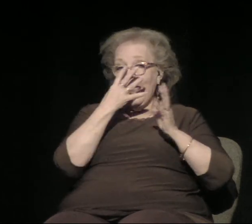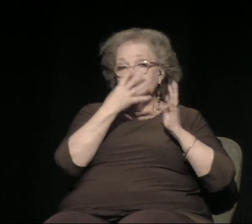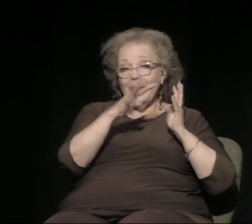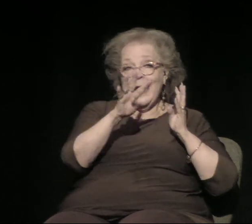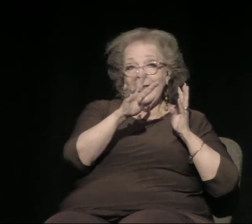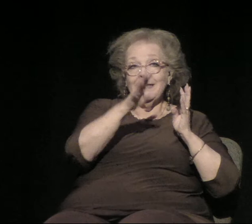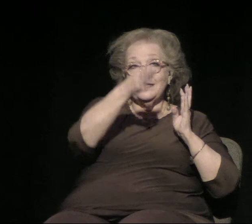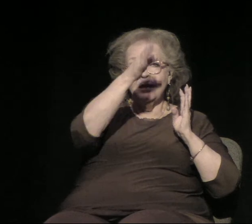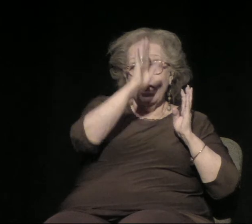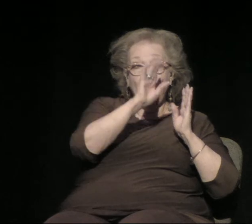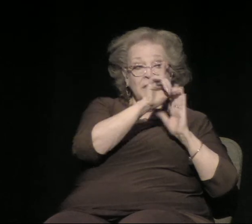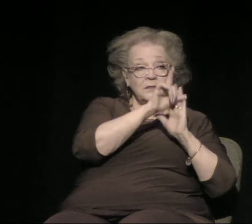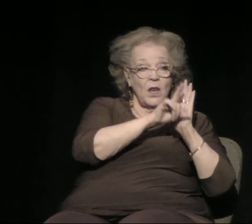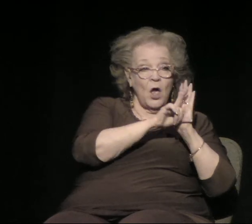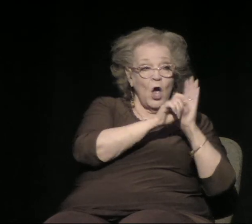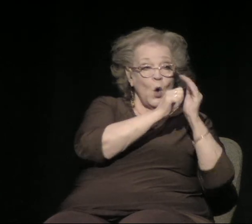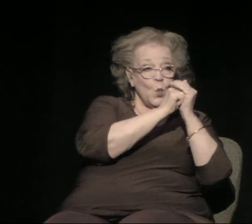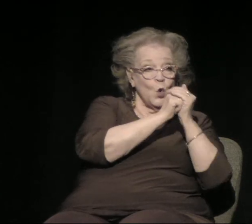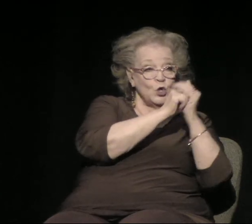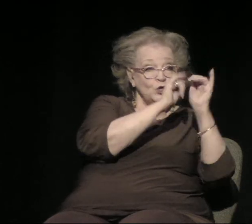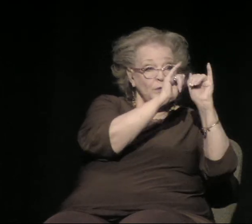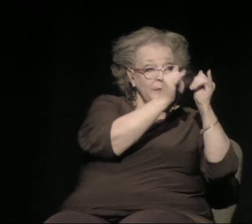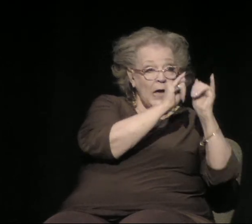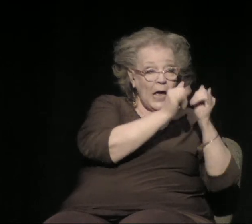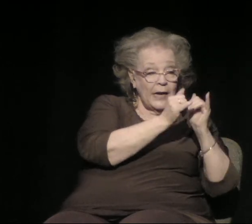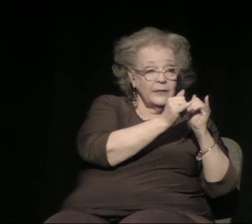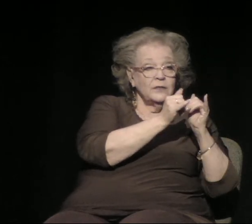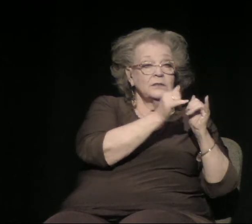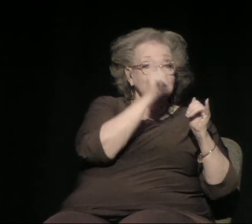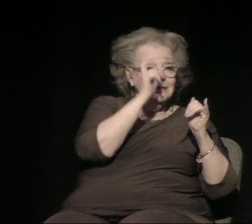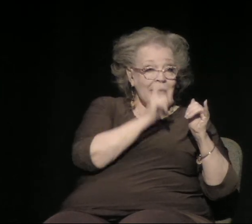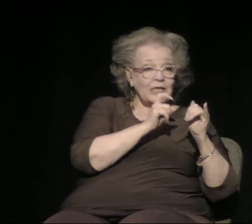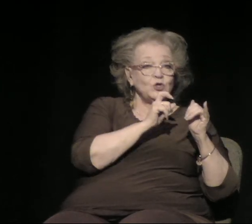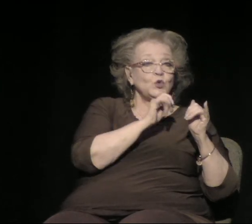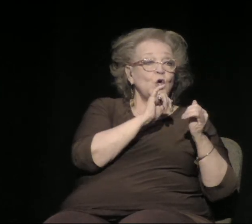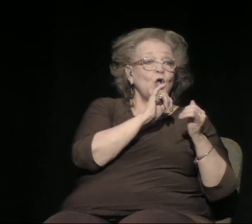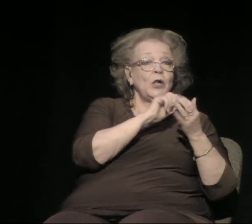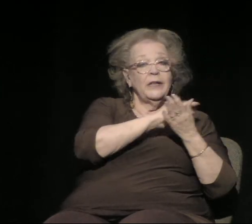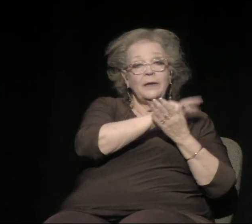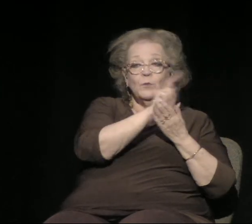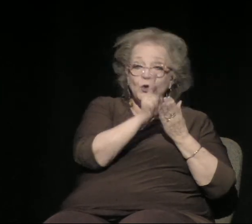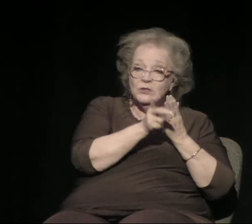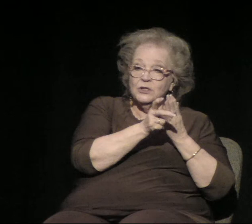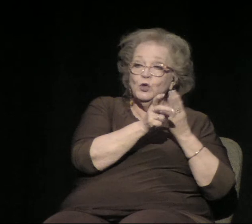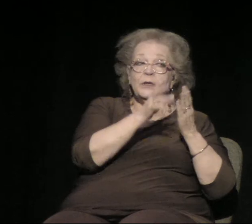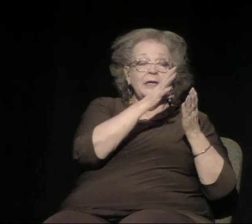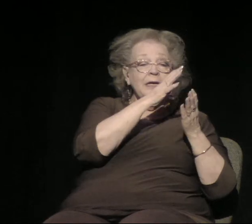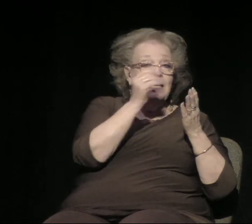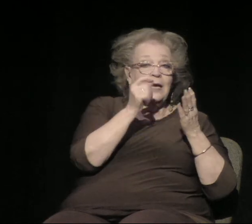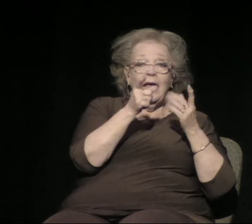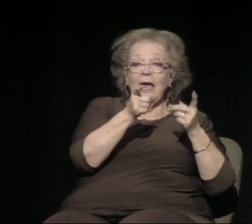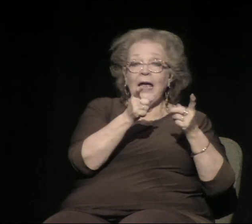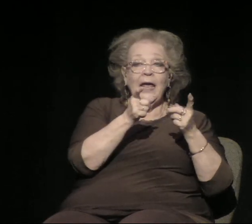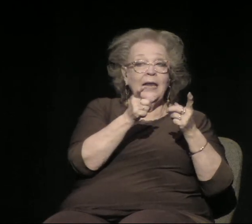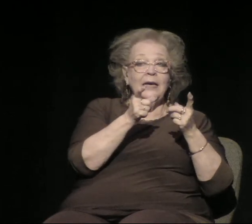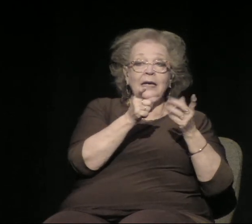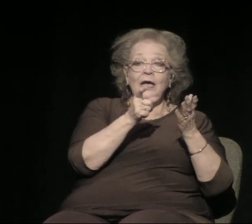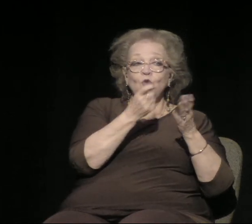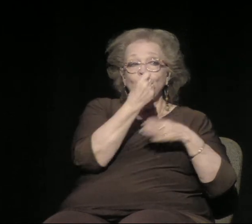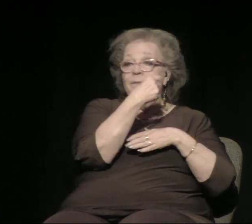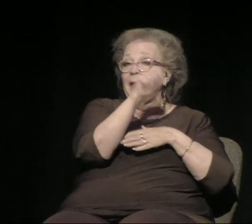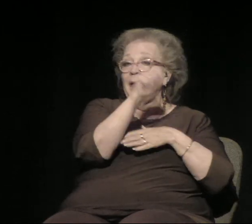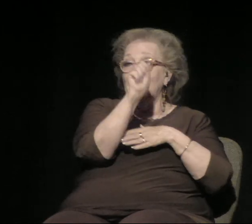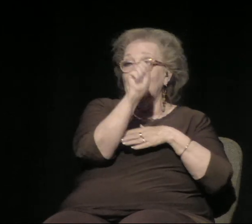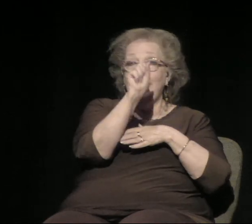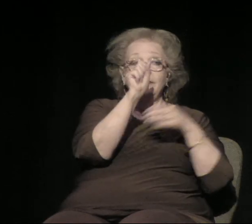law. They worshiped idols. They practiced sexual immorality. They ignored and killed his prophets. They compromised and